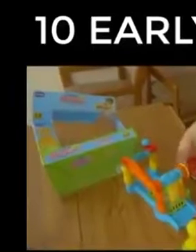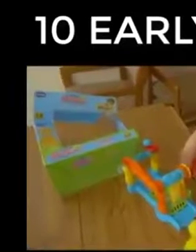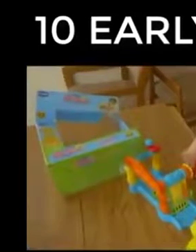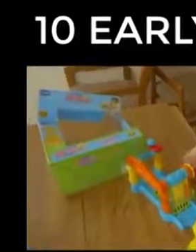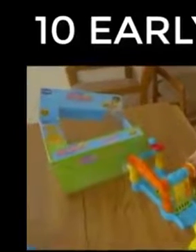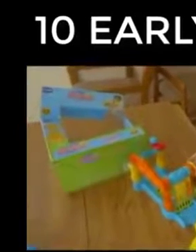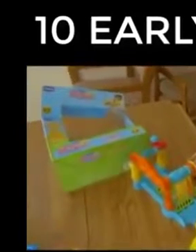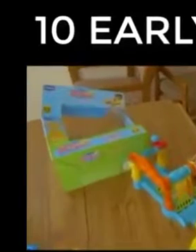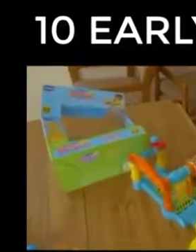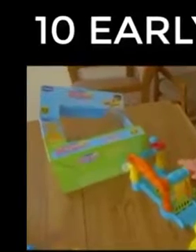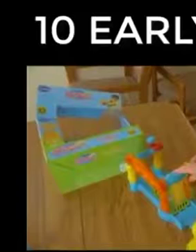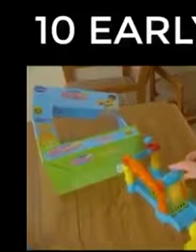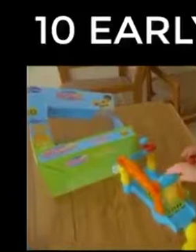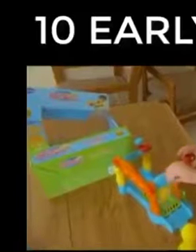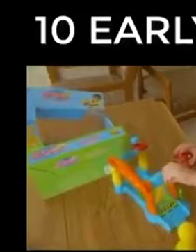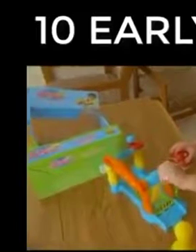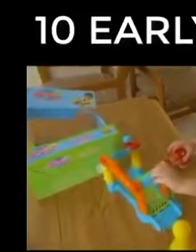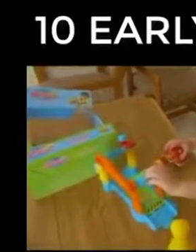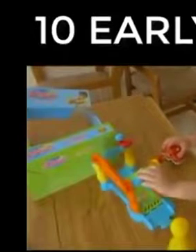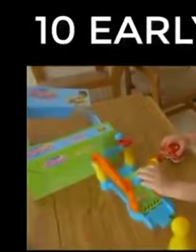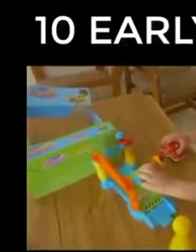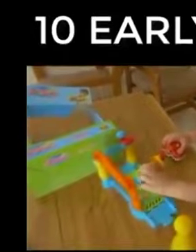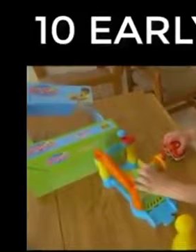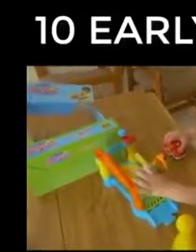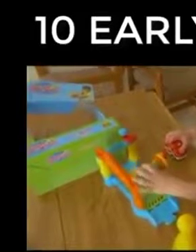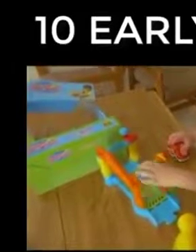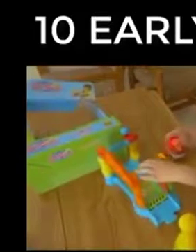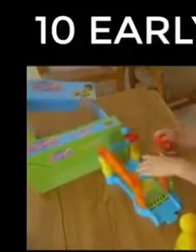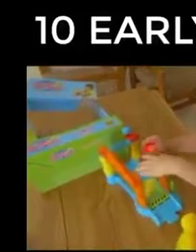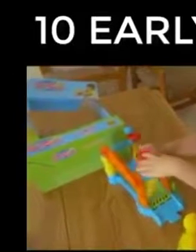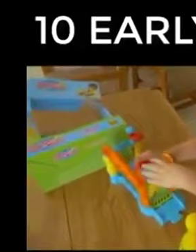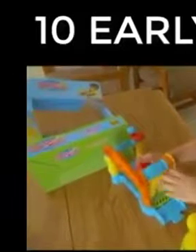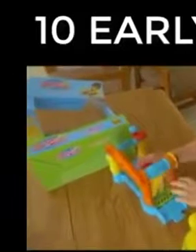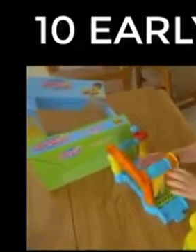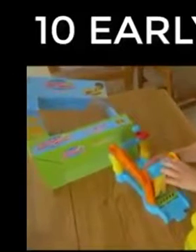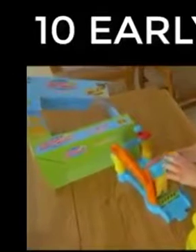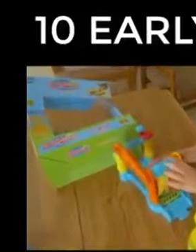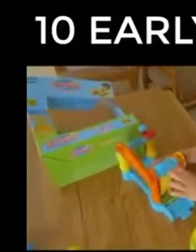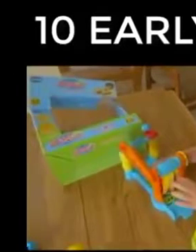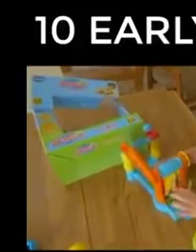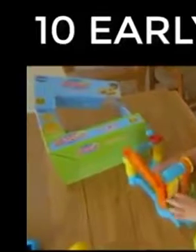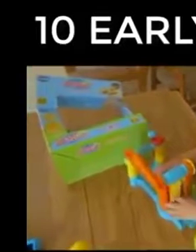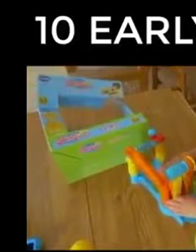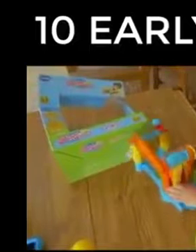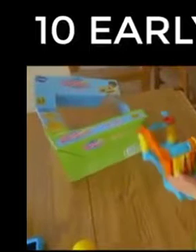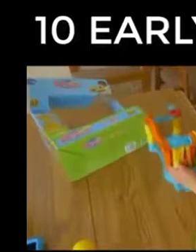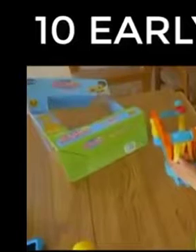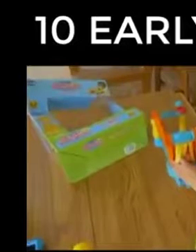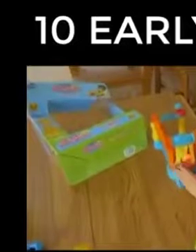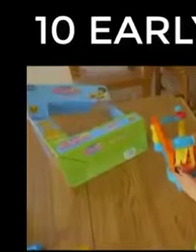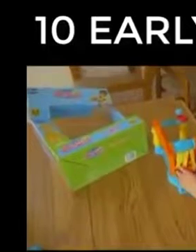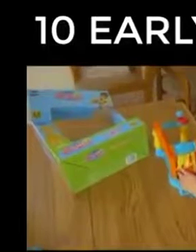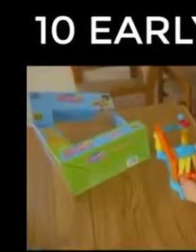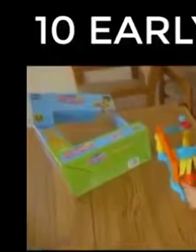they can, and many describe it as painful. While the specific reasons can vary from person to person, this is definitely a strong sign that autism